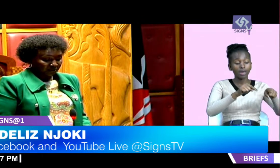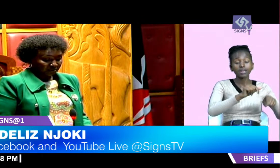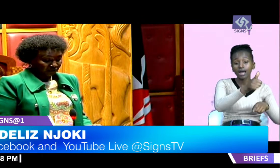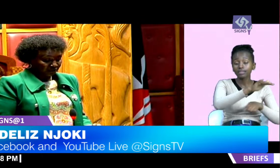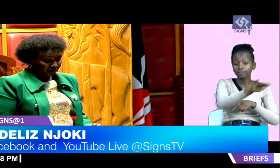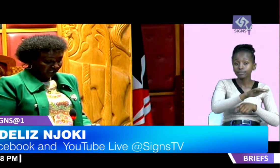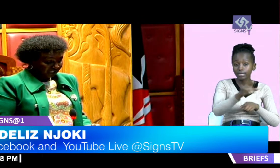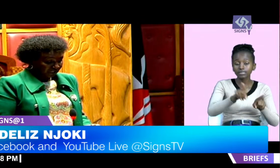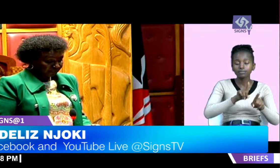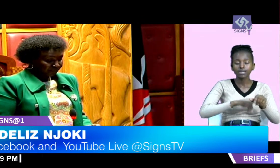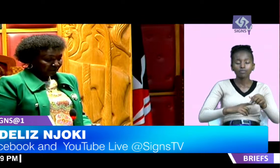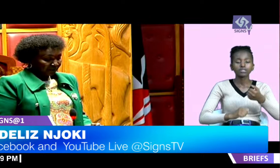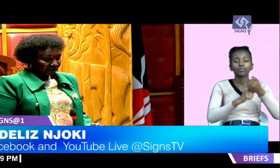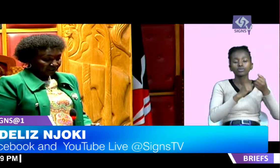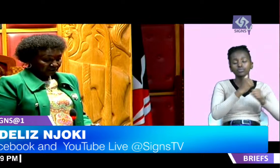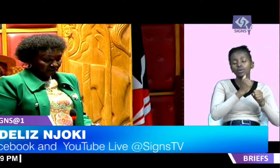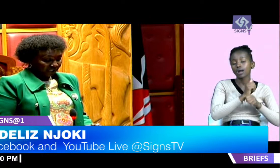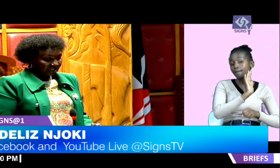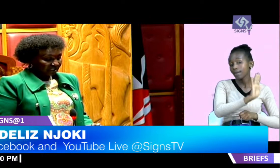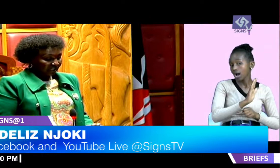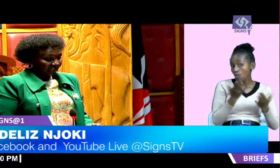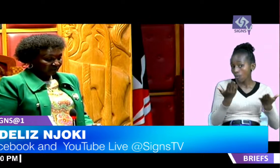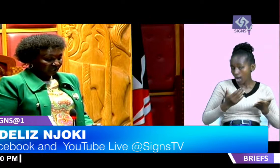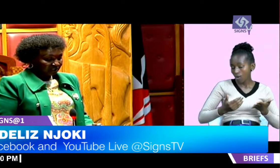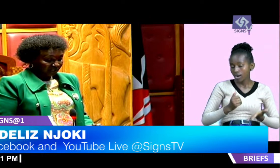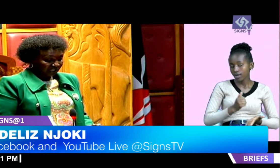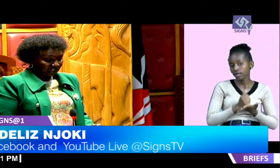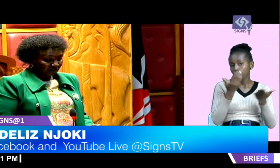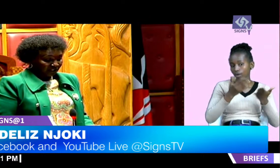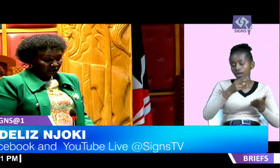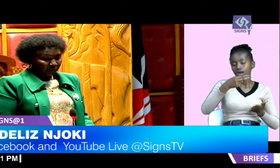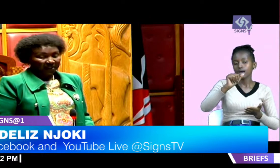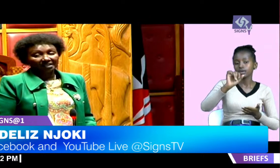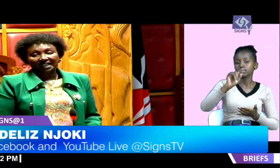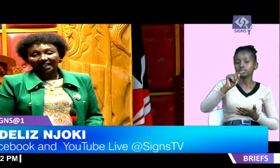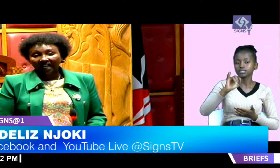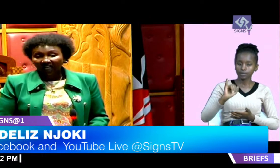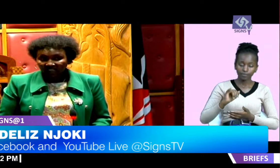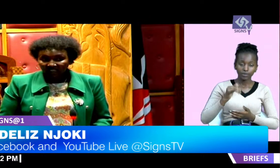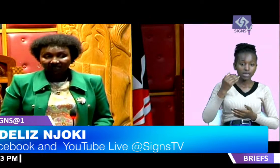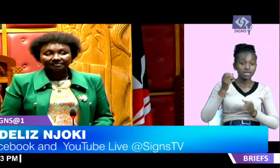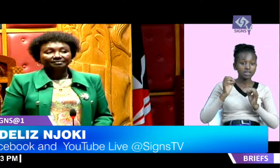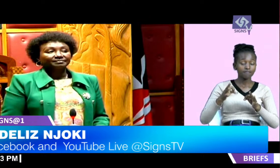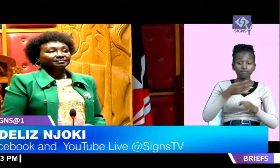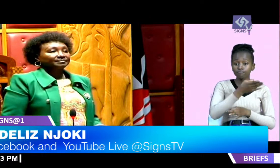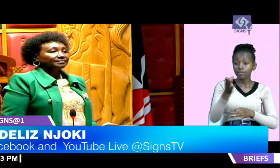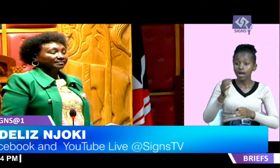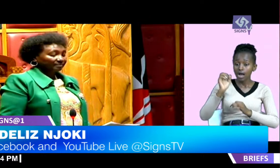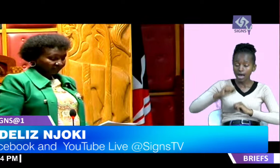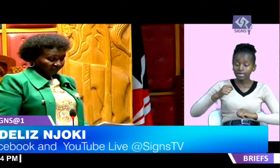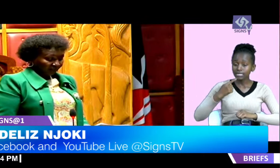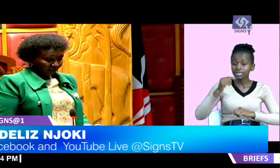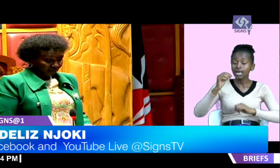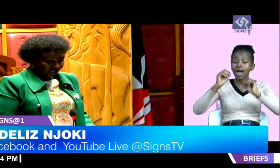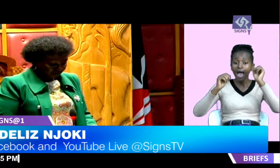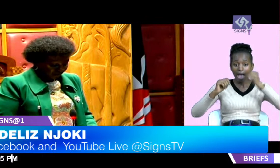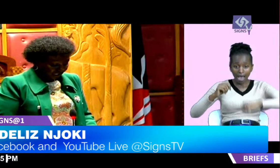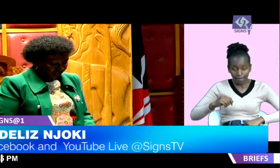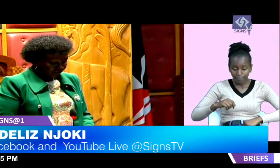Support Mission to Haiti. Will as many as of that opinion say aye? Aye. Will as many as